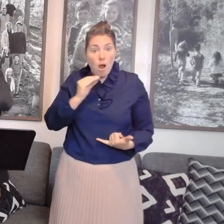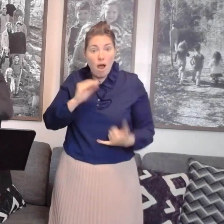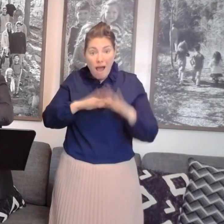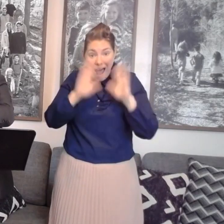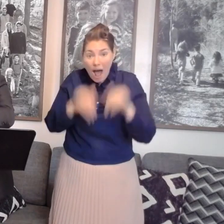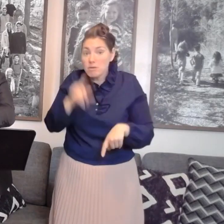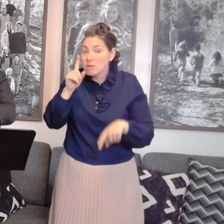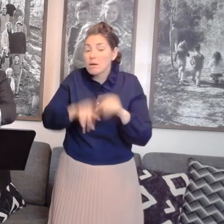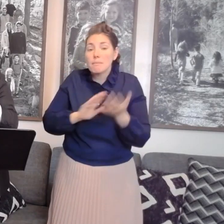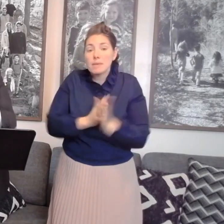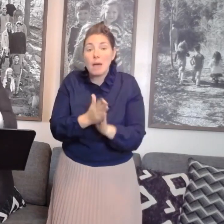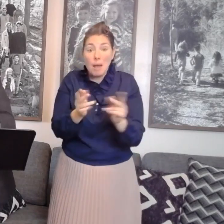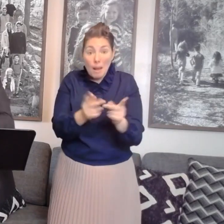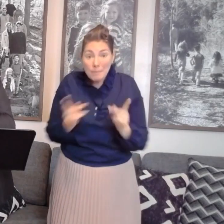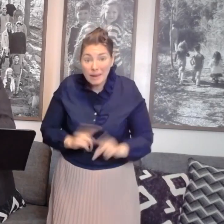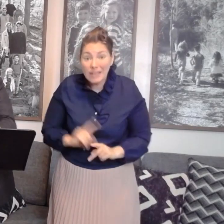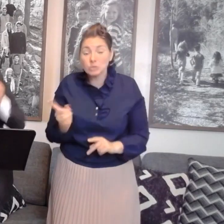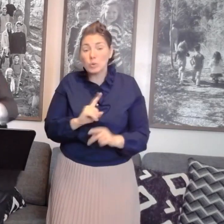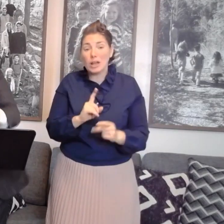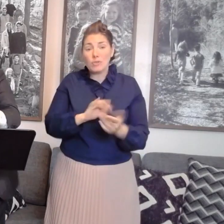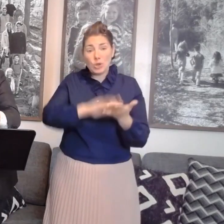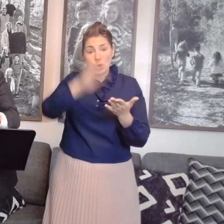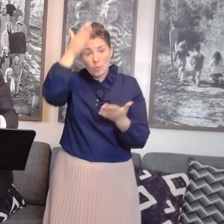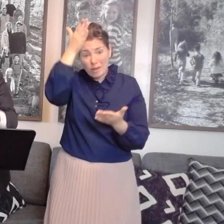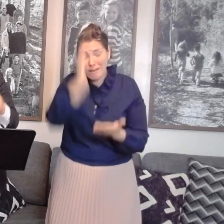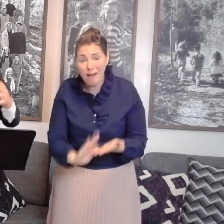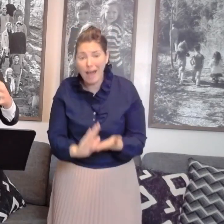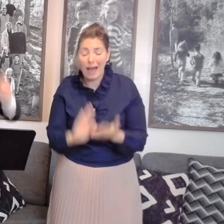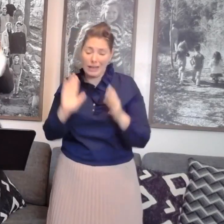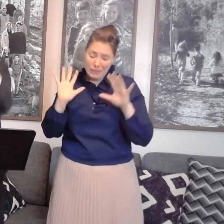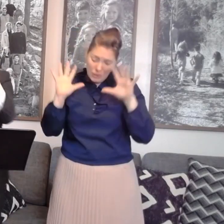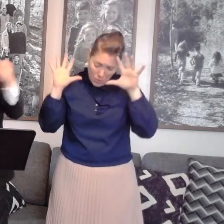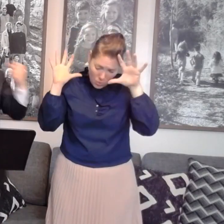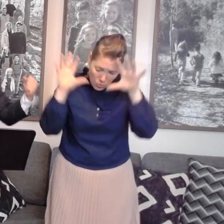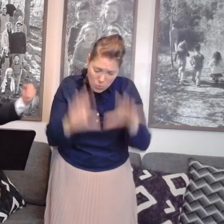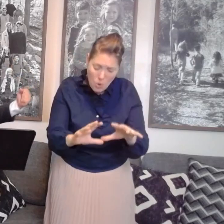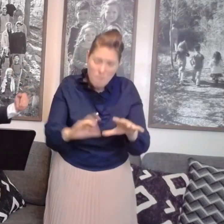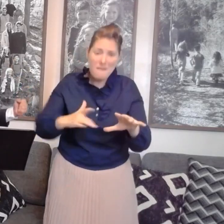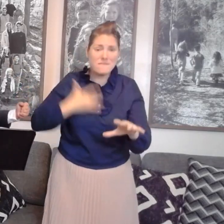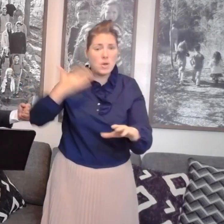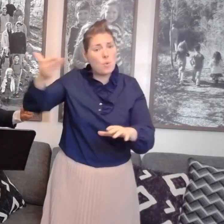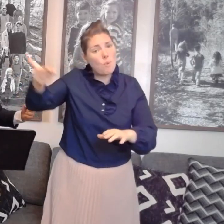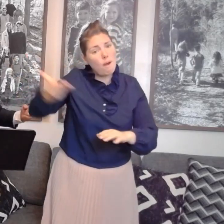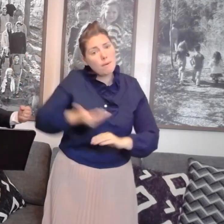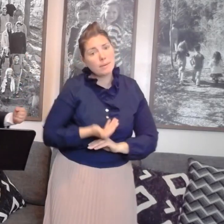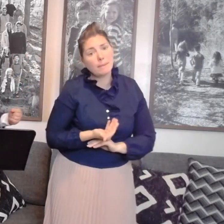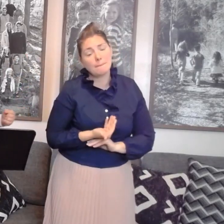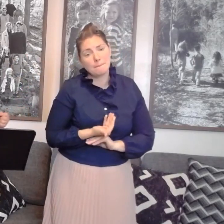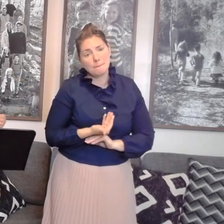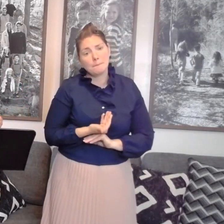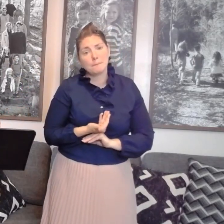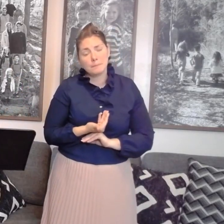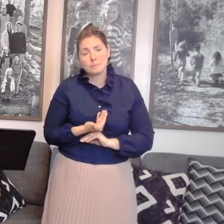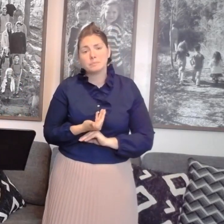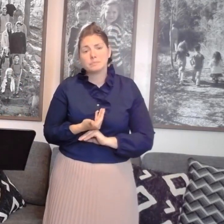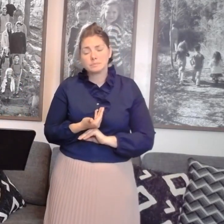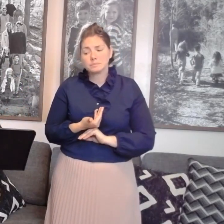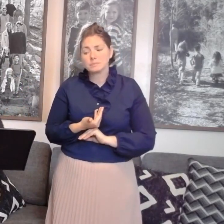a place where the glory of God feels welcome. Yes. Amen.